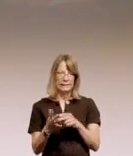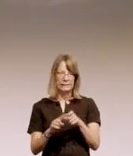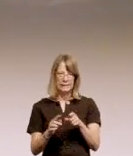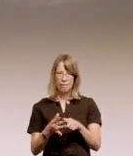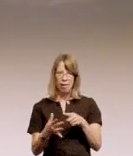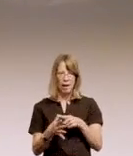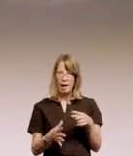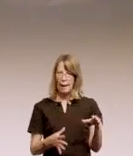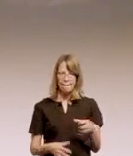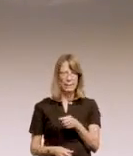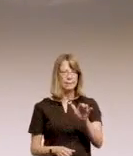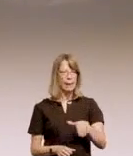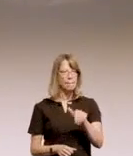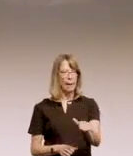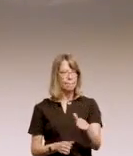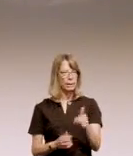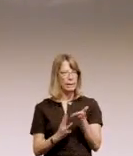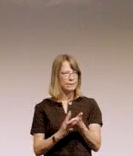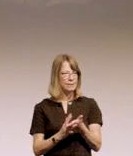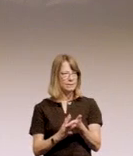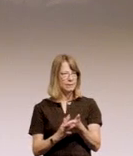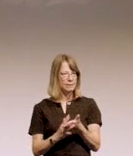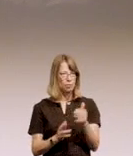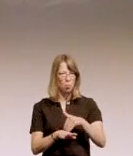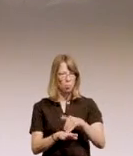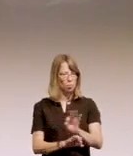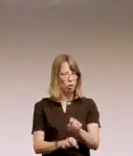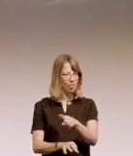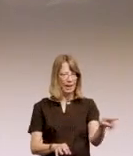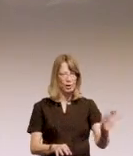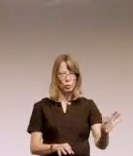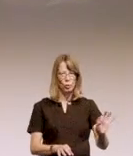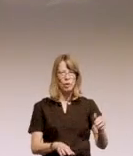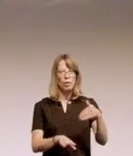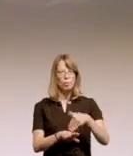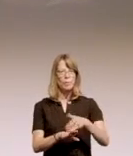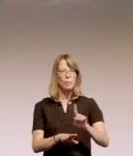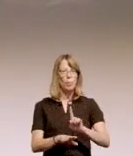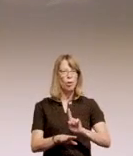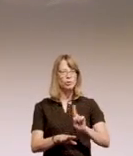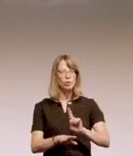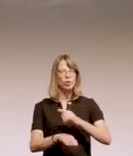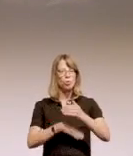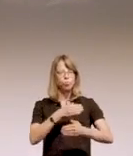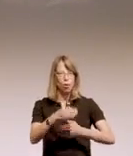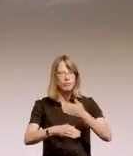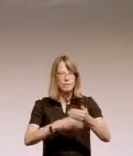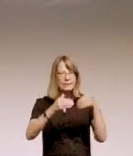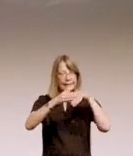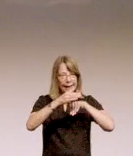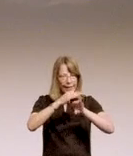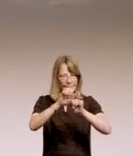here. But that's not what the problem was. The problem was actually the processes that sit inside that